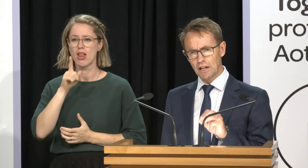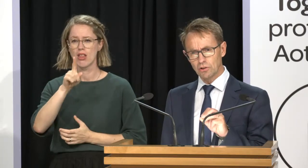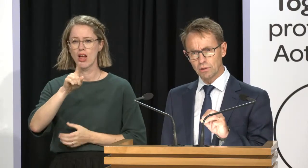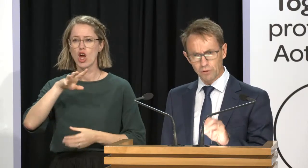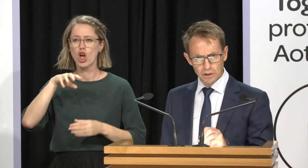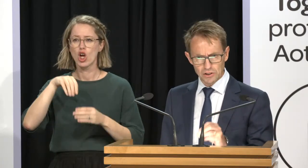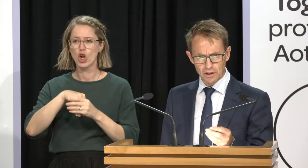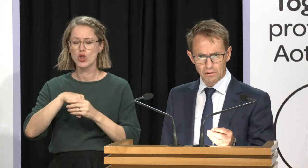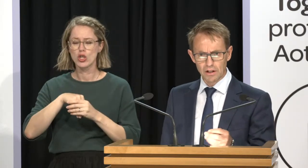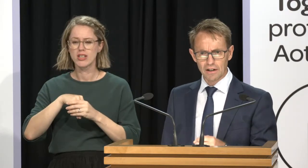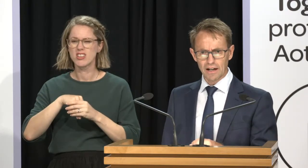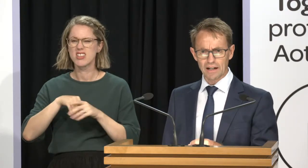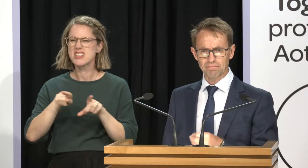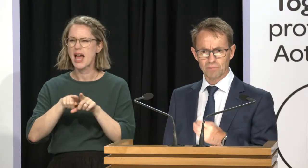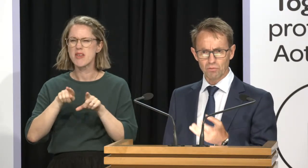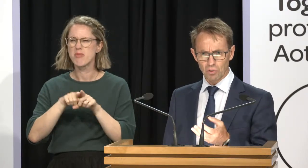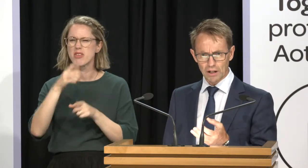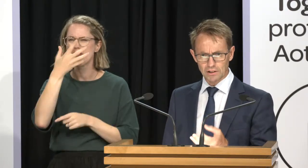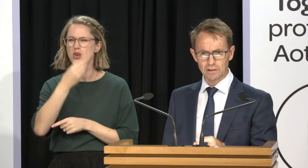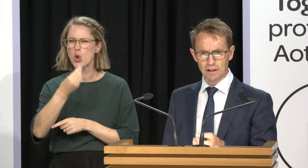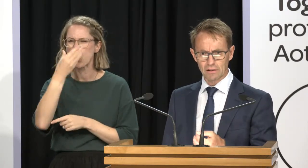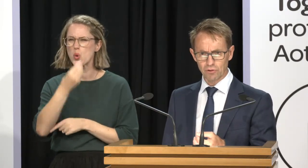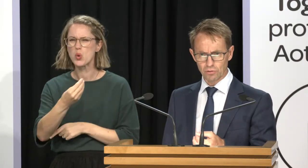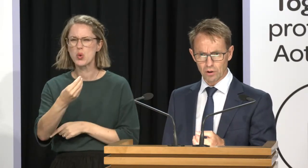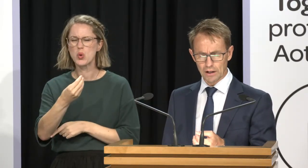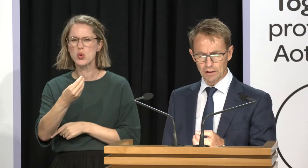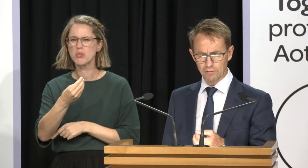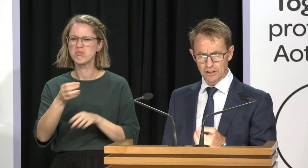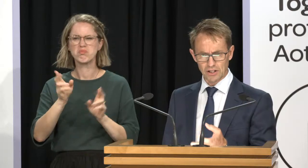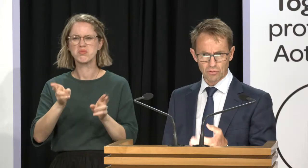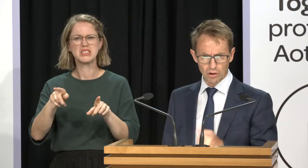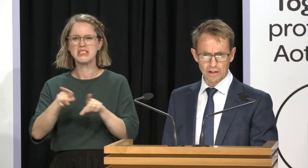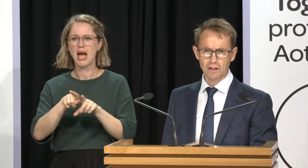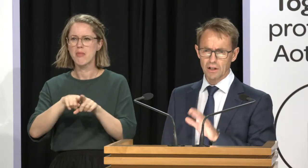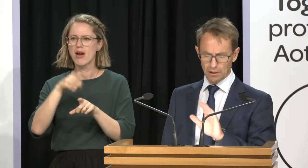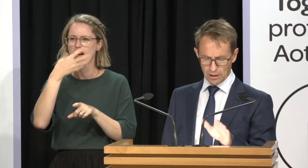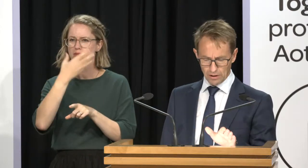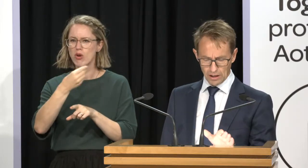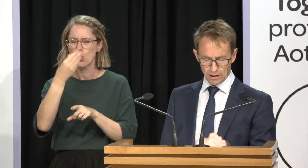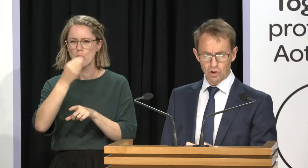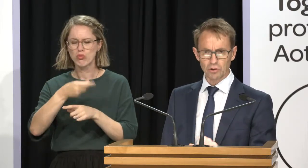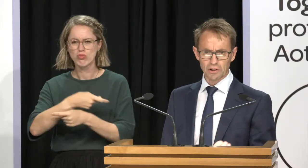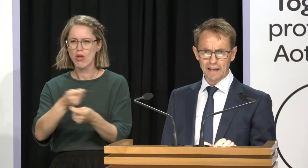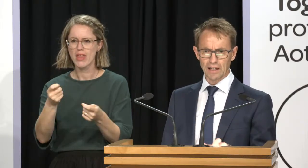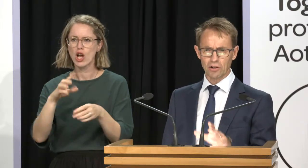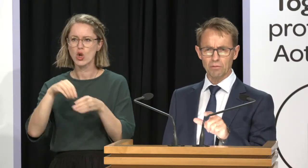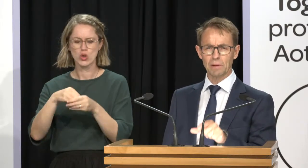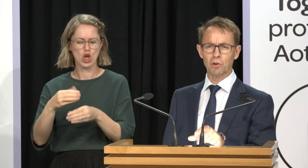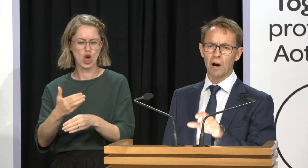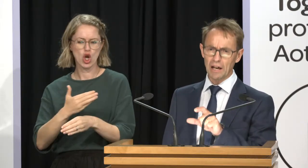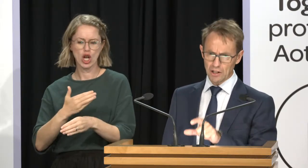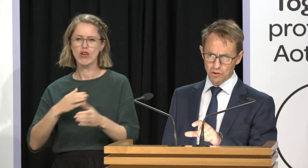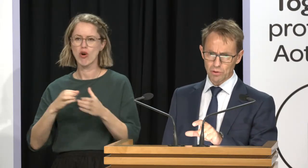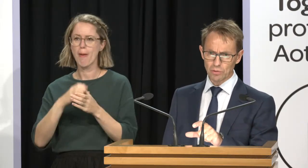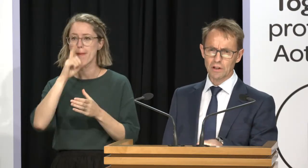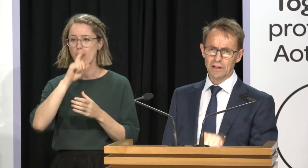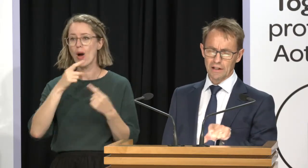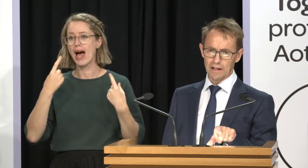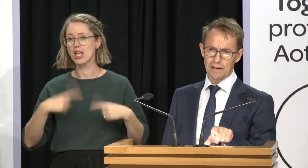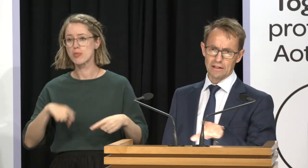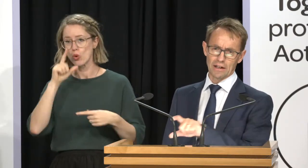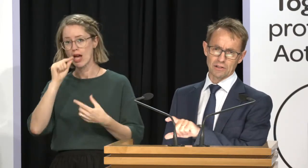in the annual influenza rollout, vaccine rollout. They are included in that category of people who are